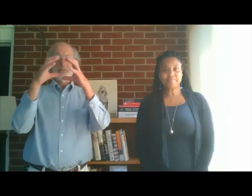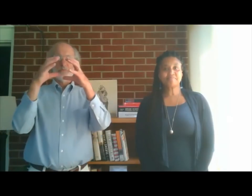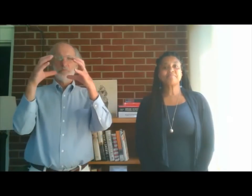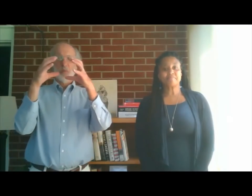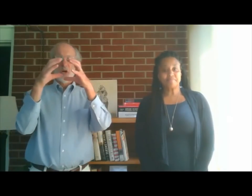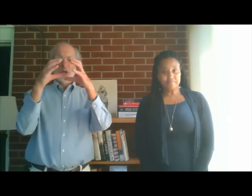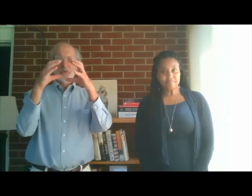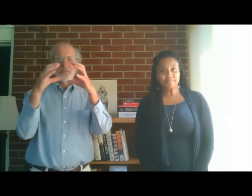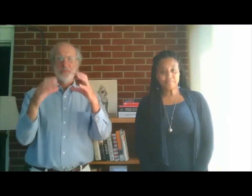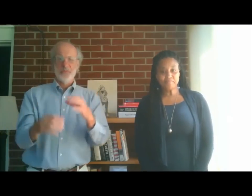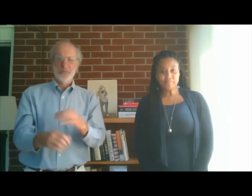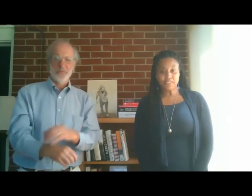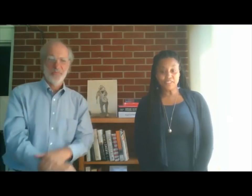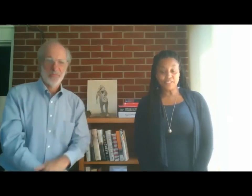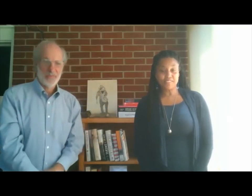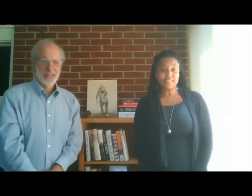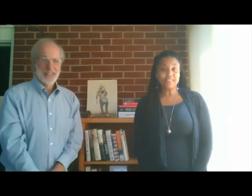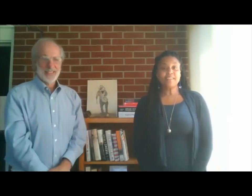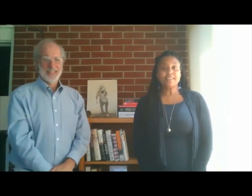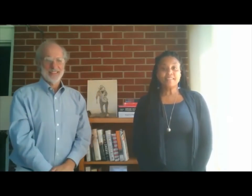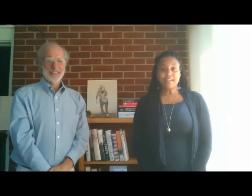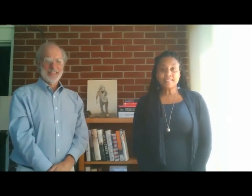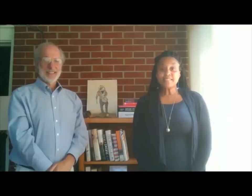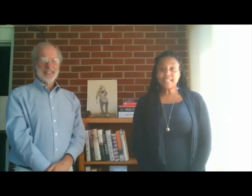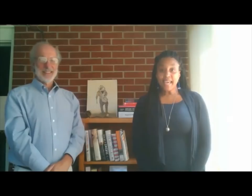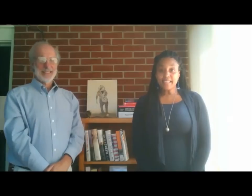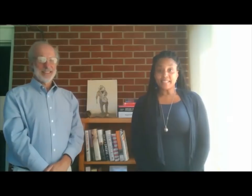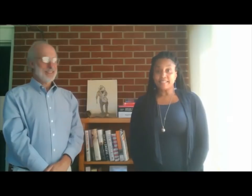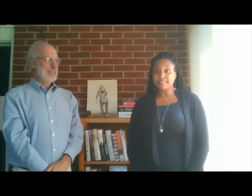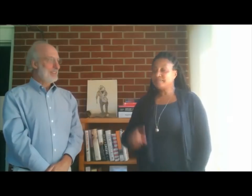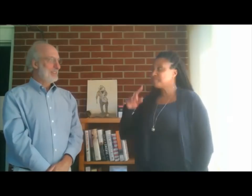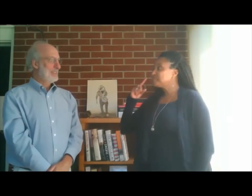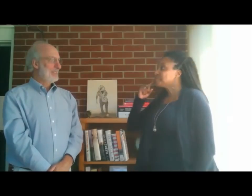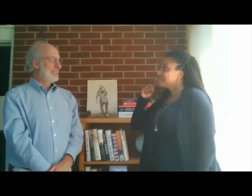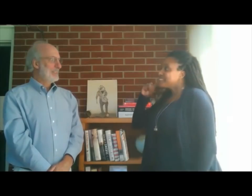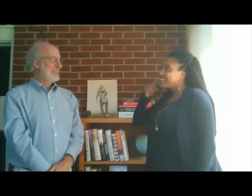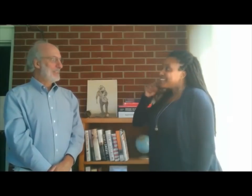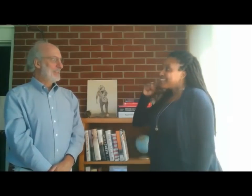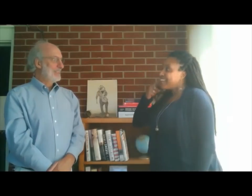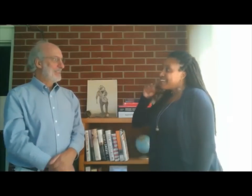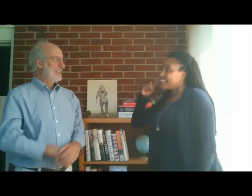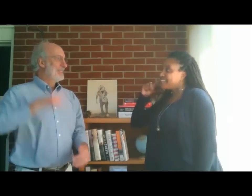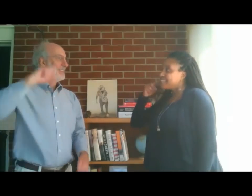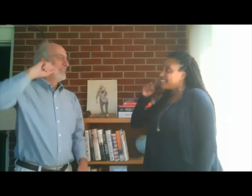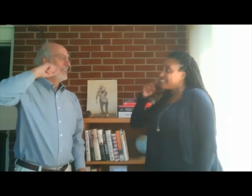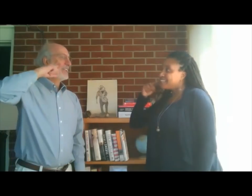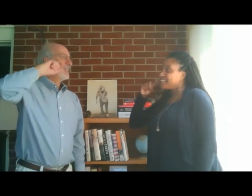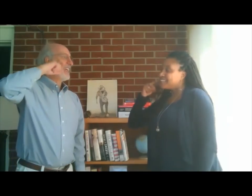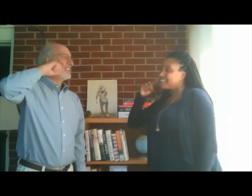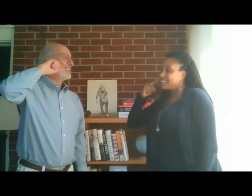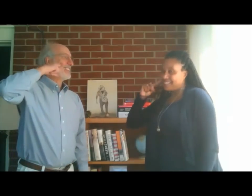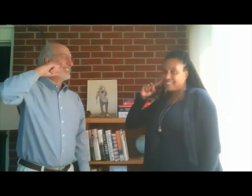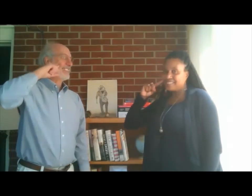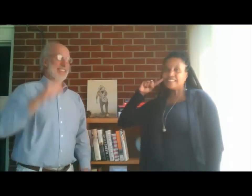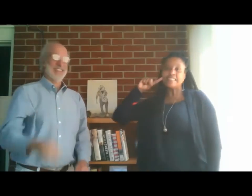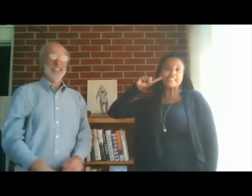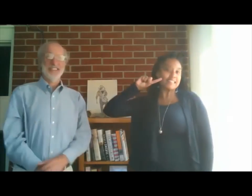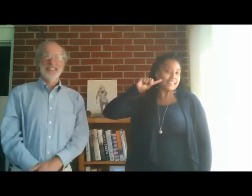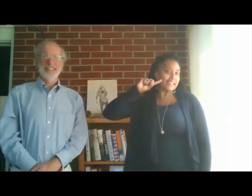That's right. Ball. Good. Next is candy. Candy.